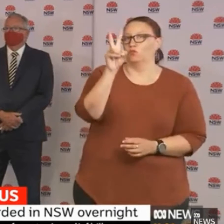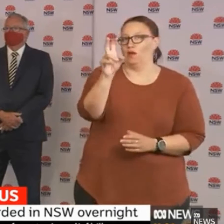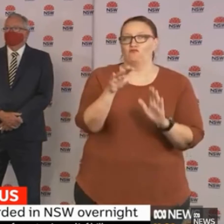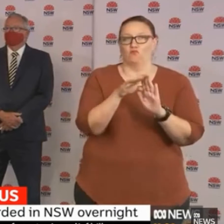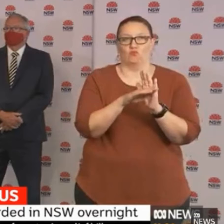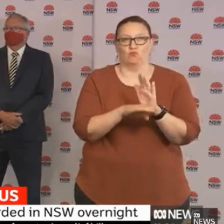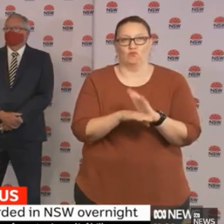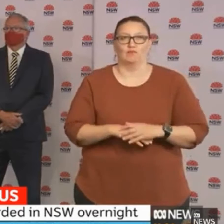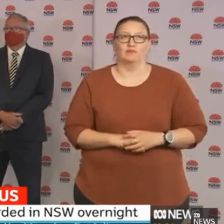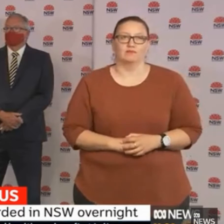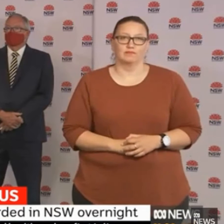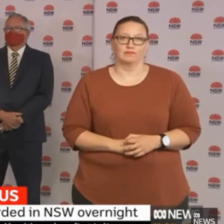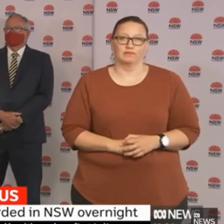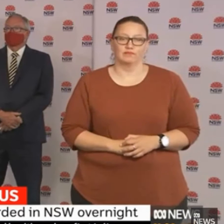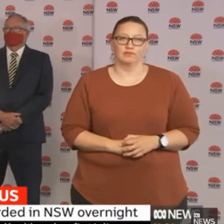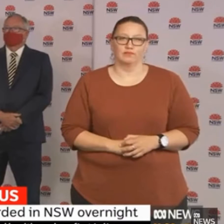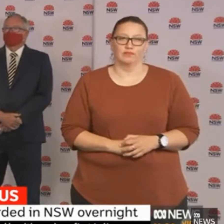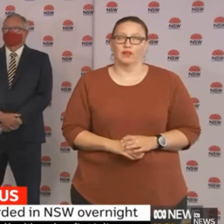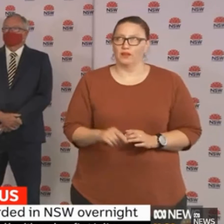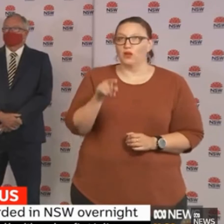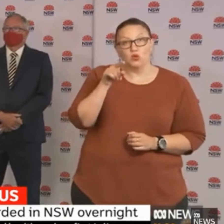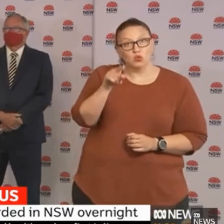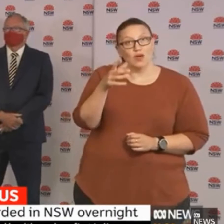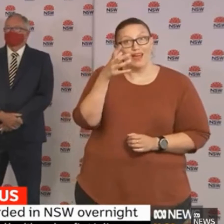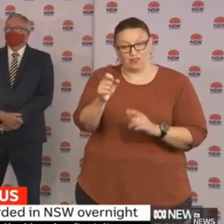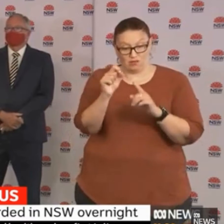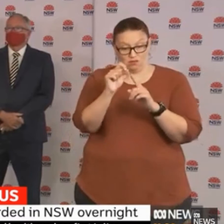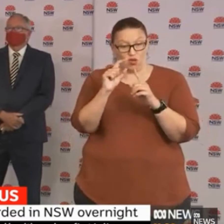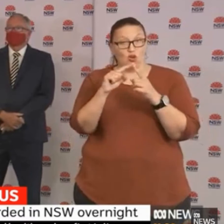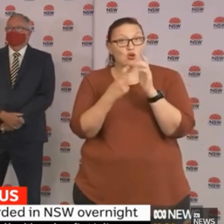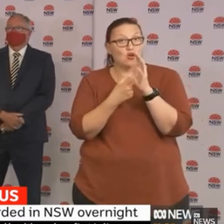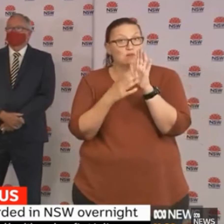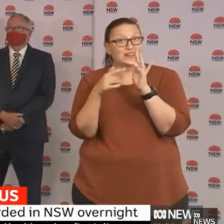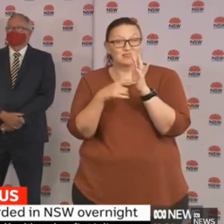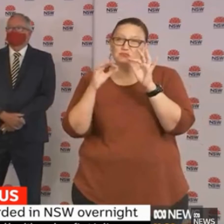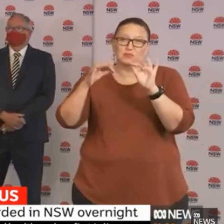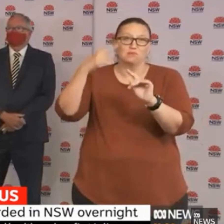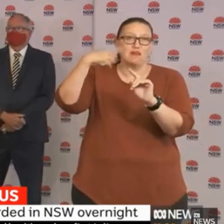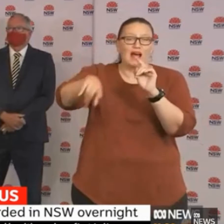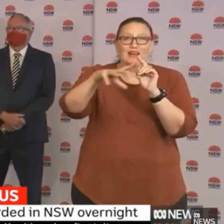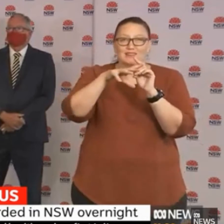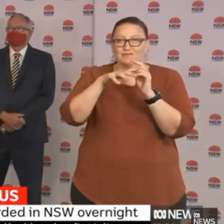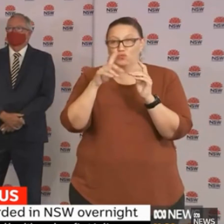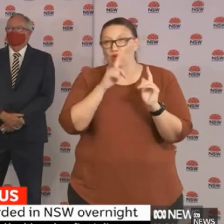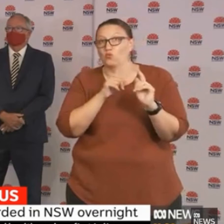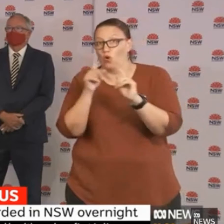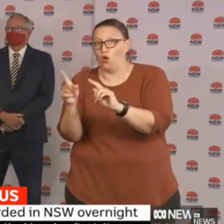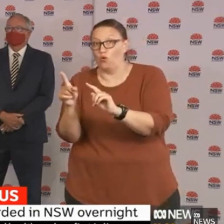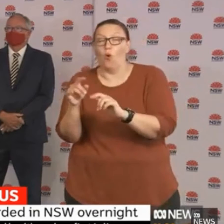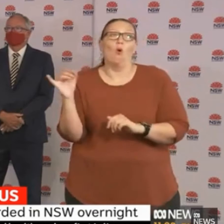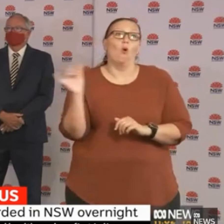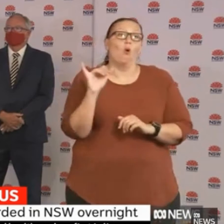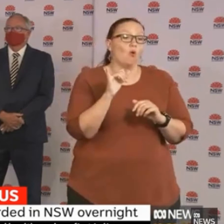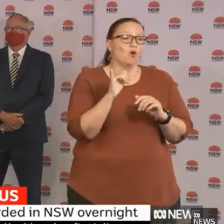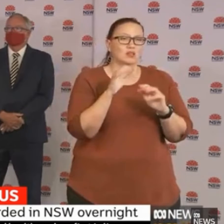unless you have a permit to go to someone's home with not more than 10 people, or you have a permit from Service New South